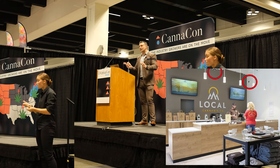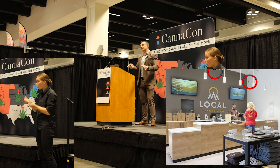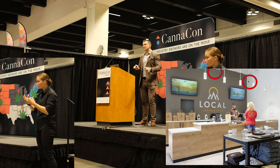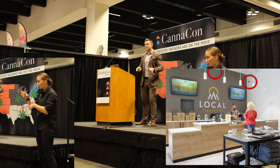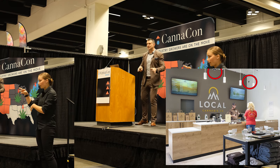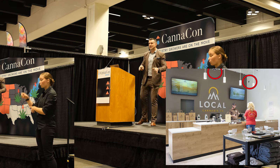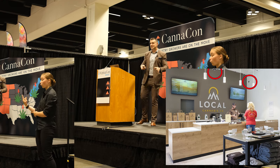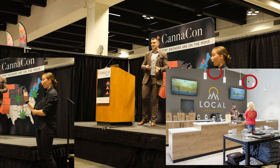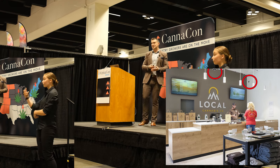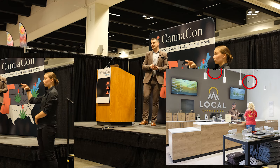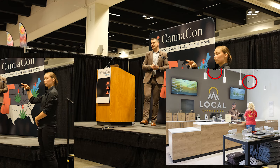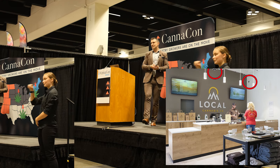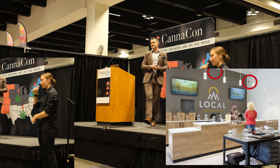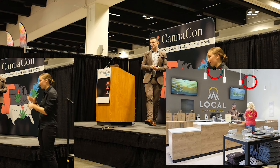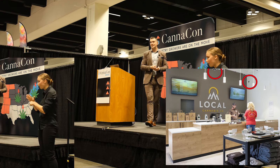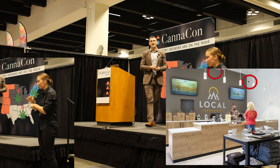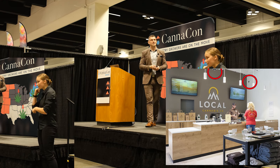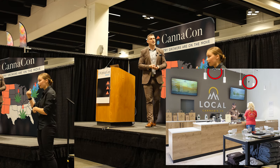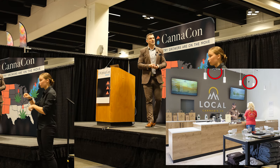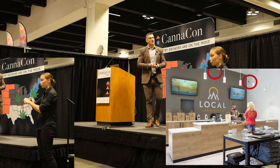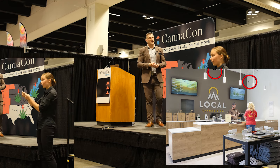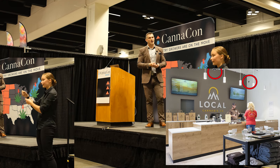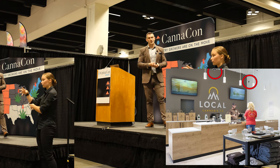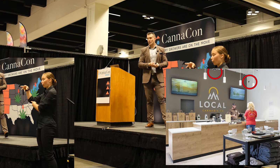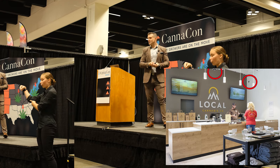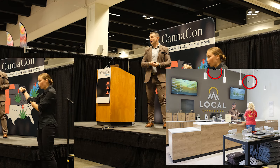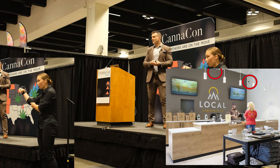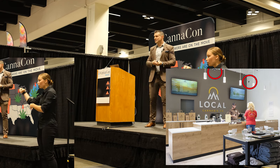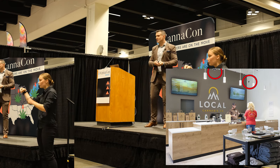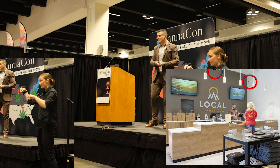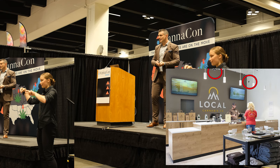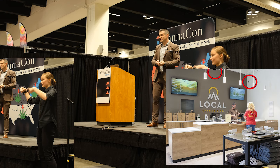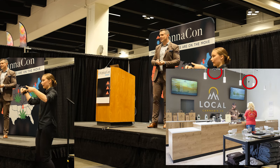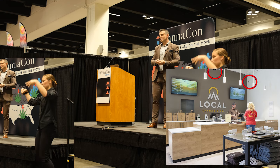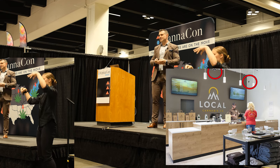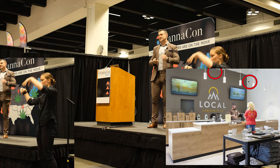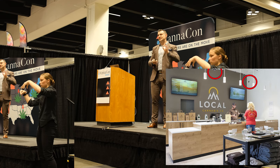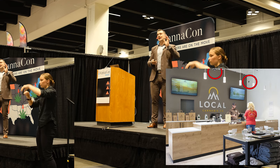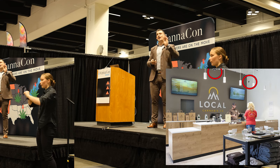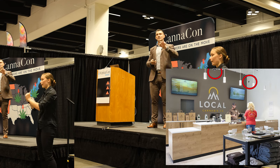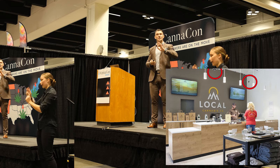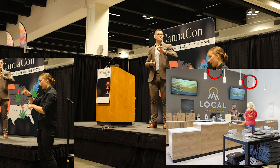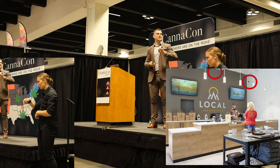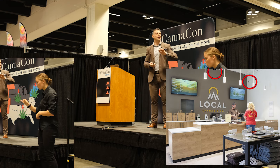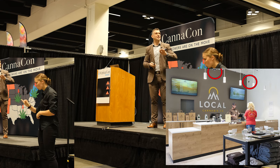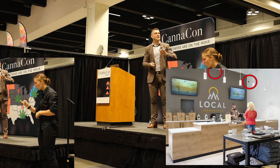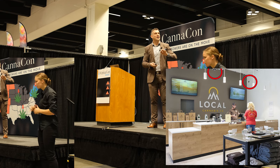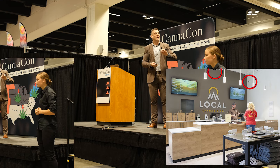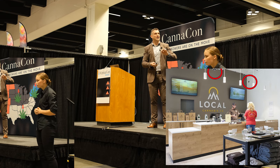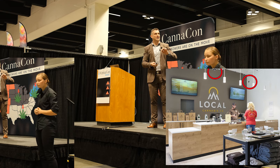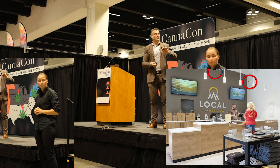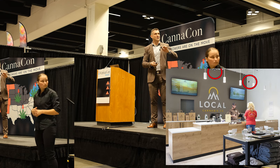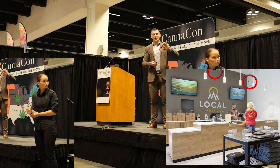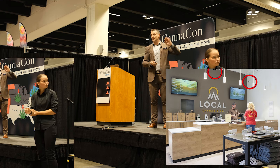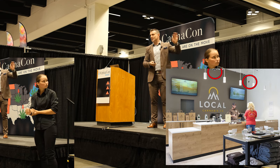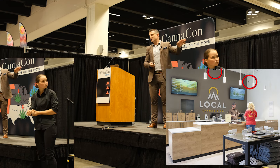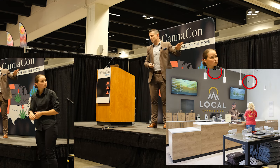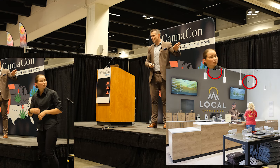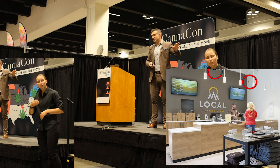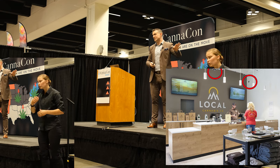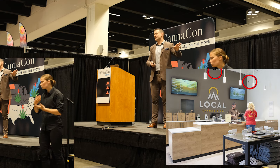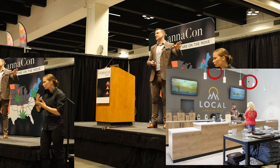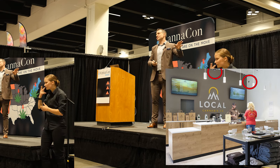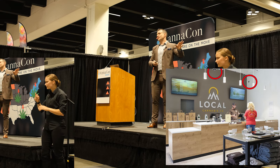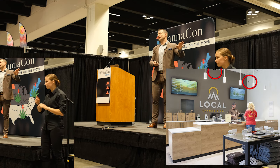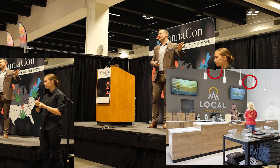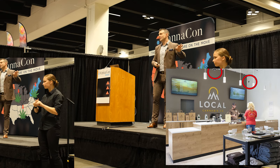love going into retail dispensaries in every state I'm at, everywhere I'm traveling to, and take a look to see how folks have done it. And again, we've talked about the issue